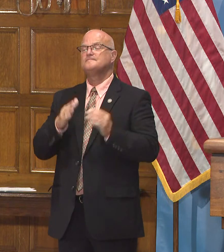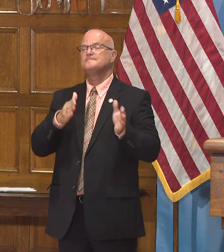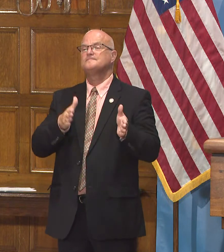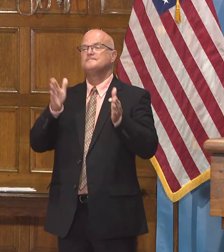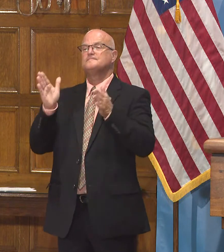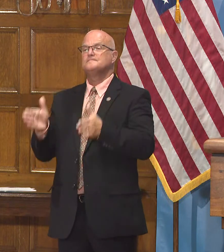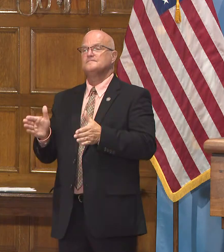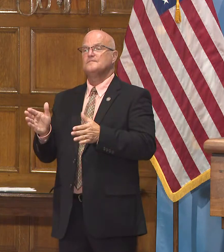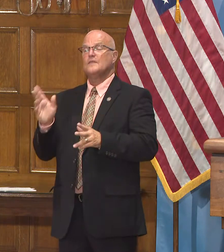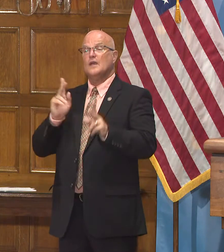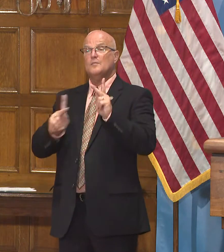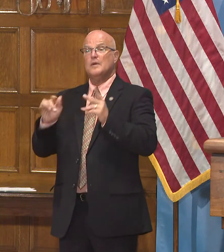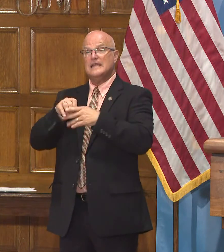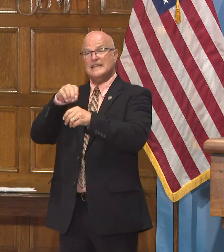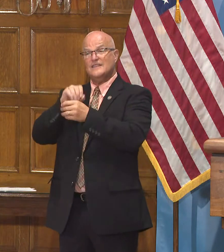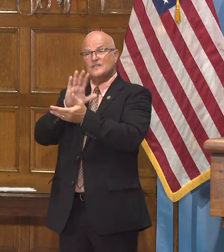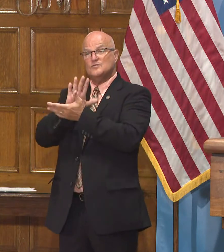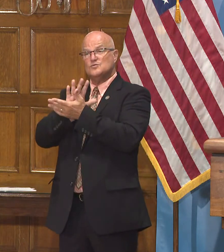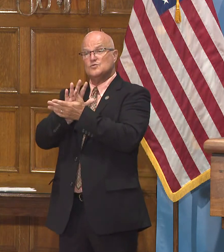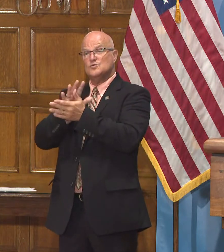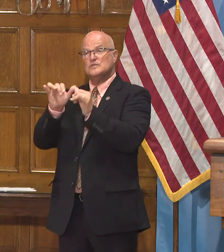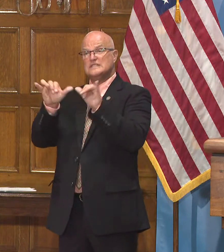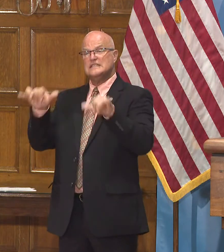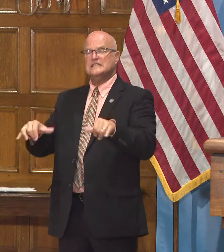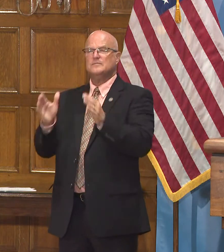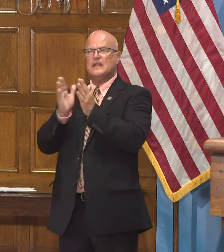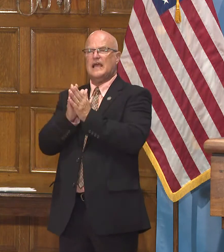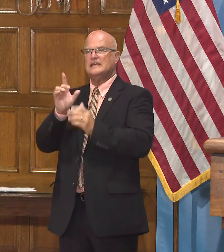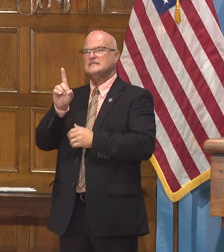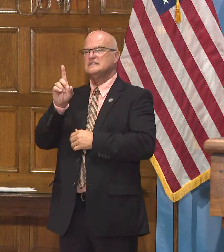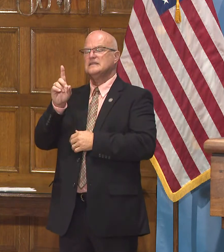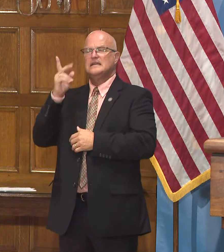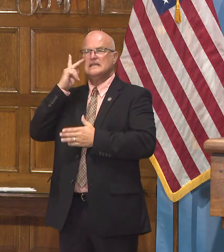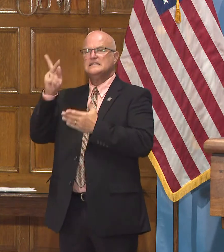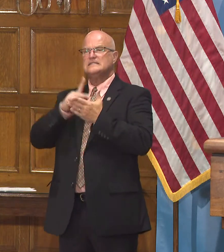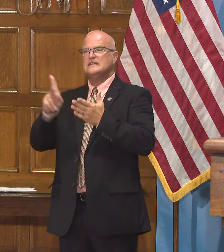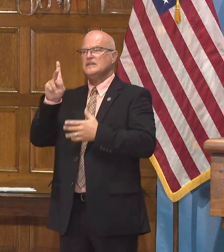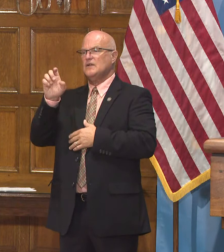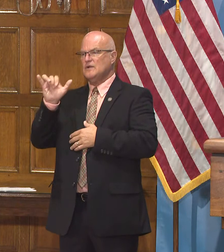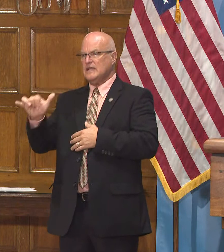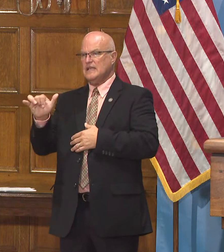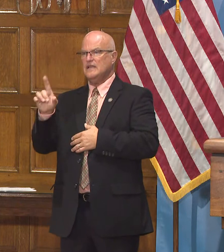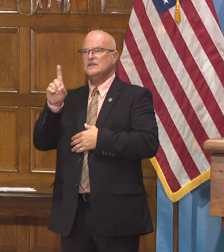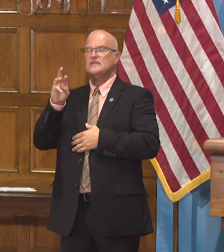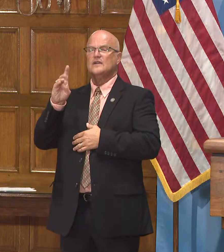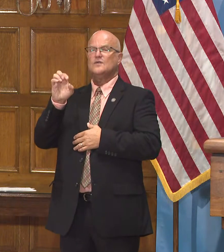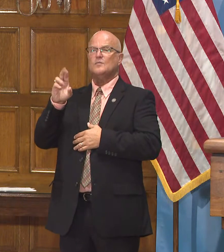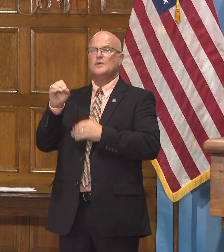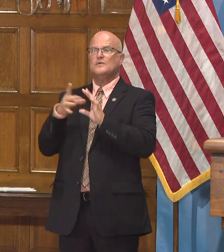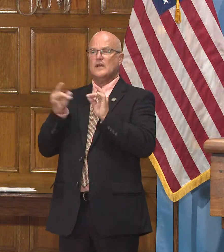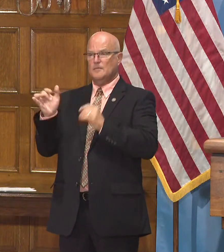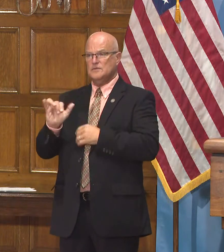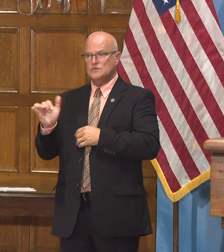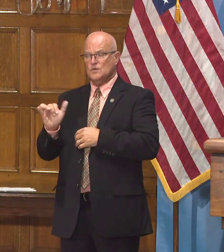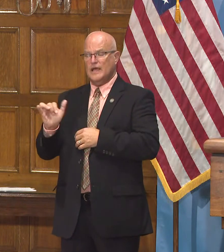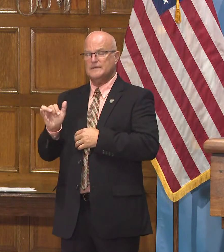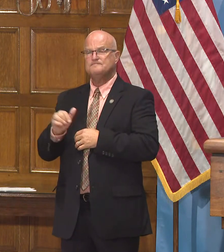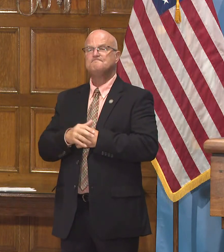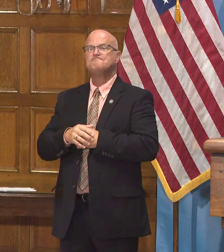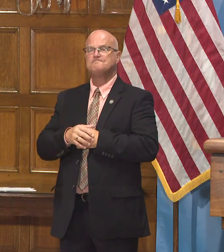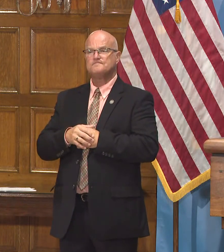that in the school system, and I'll invite either Secretary Key or Dr. Romero to comment as well,